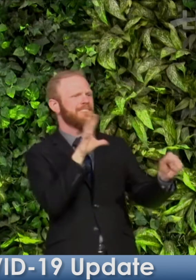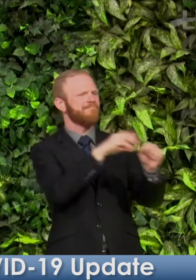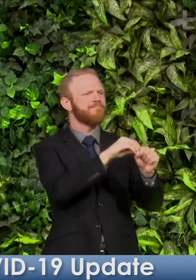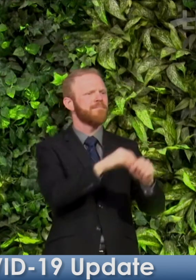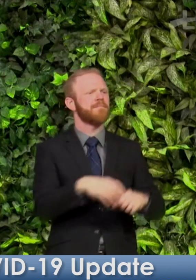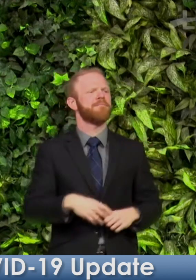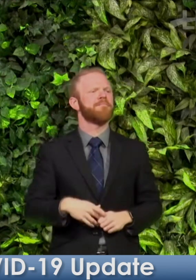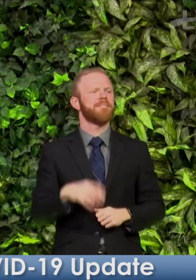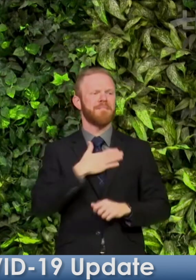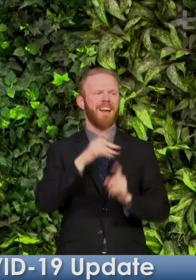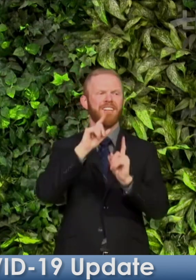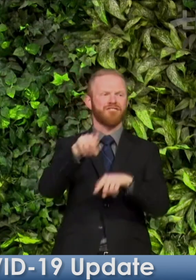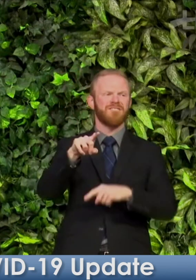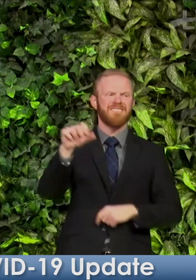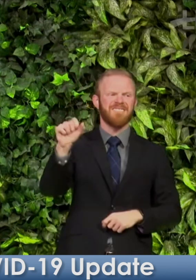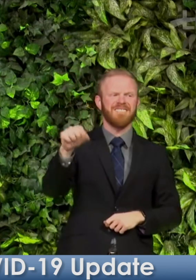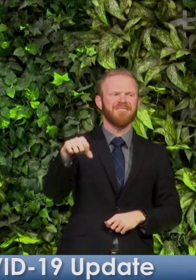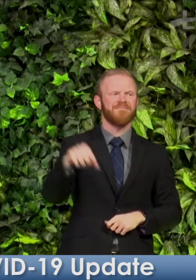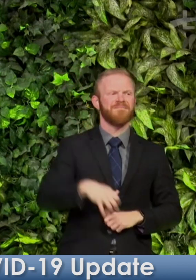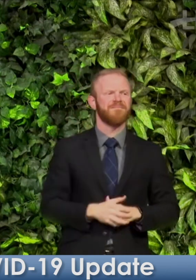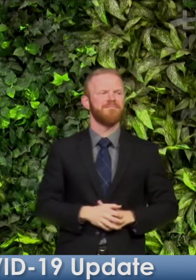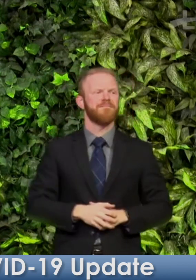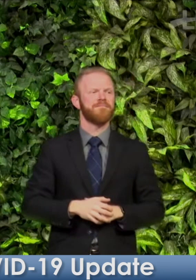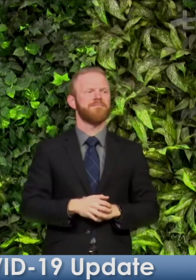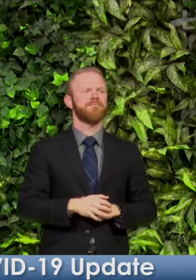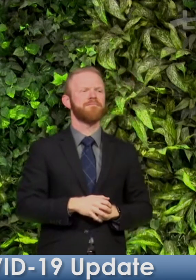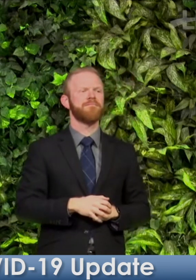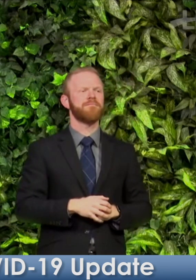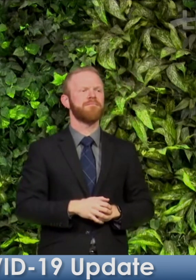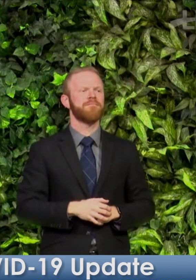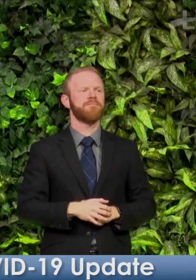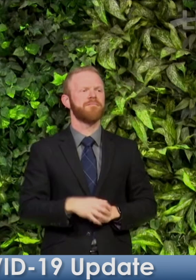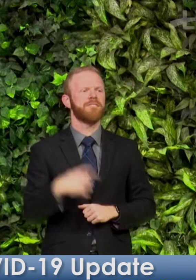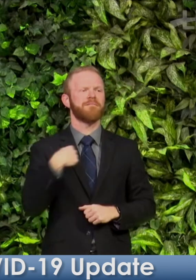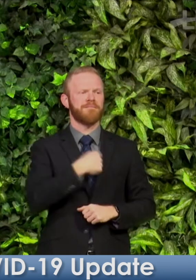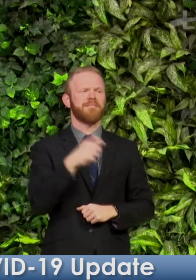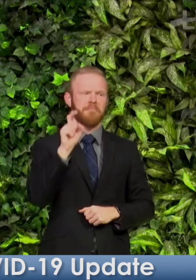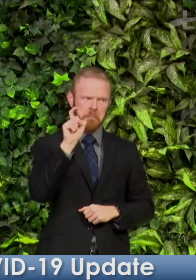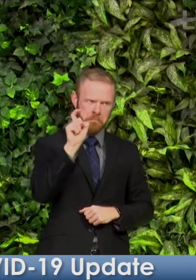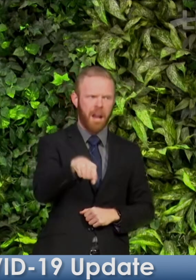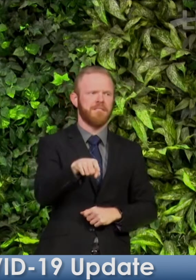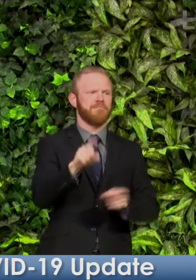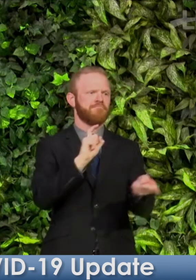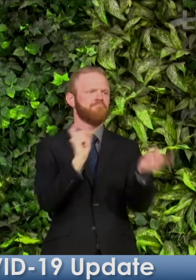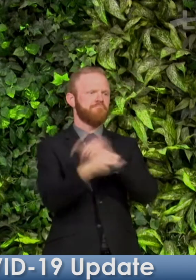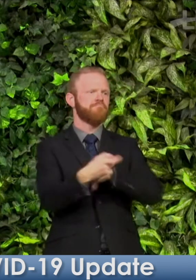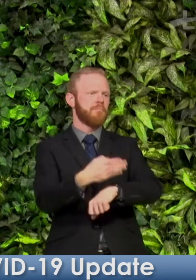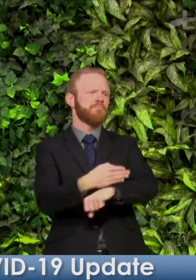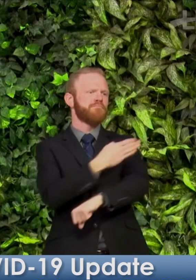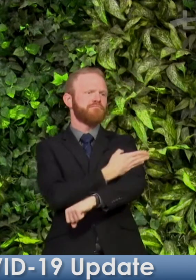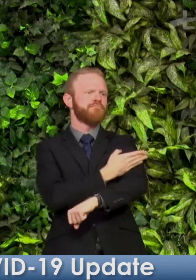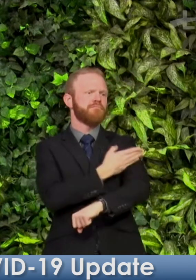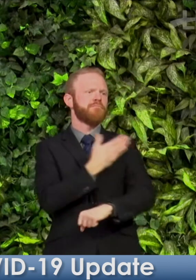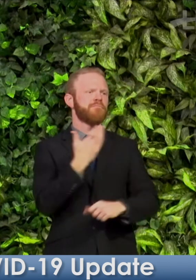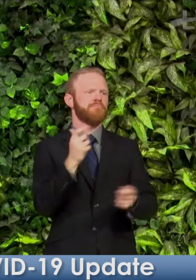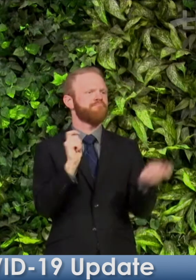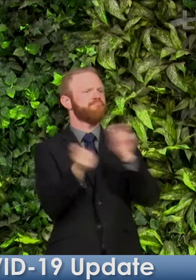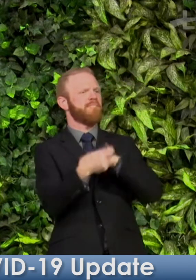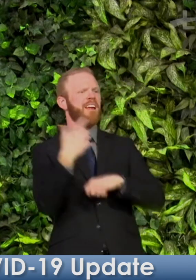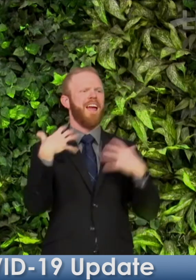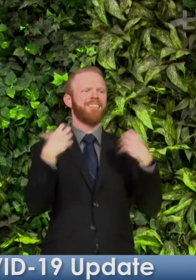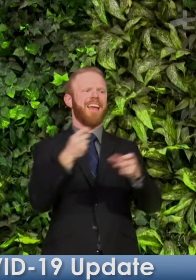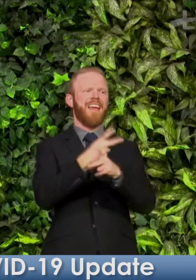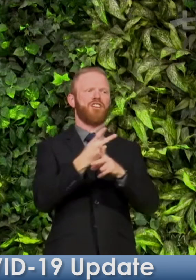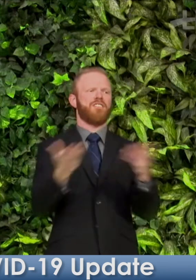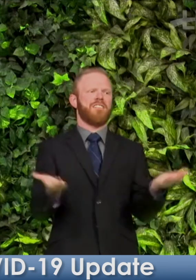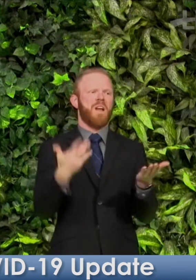I think it only affords further opportunity to underscore the need to comprehensively reform our healthcare delivery system writ large here in the